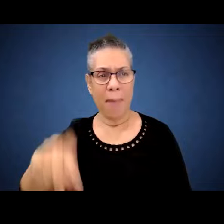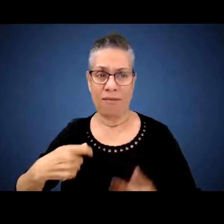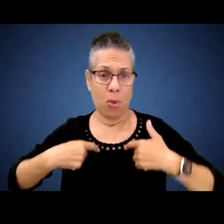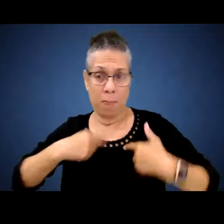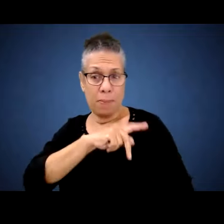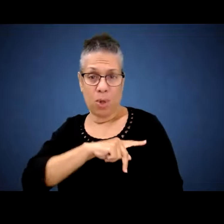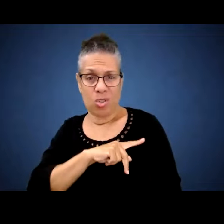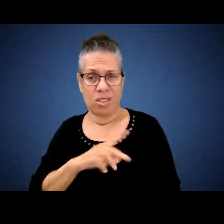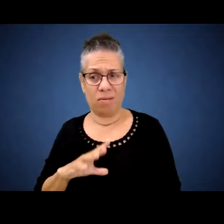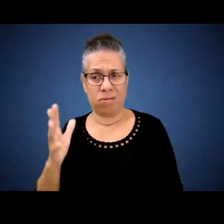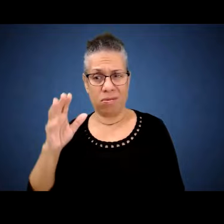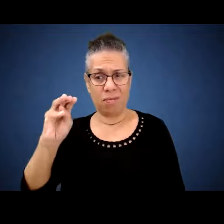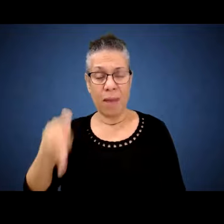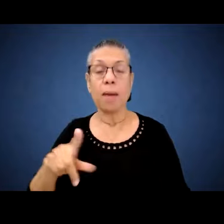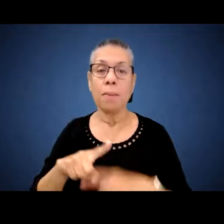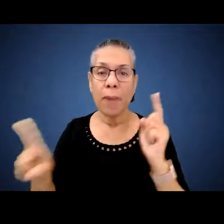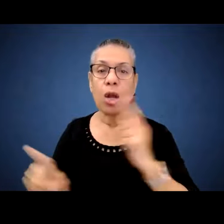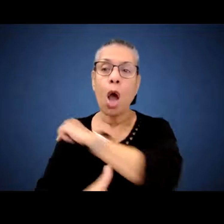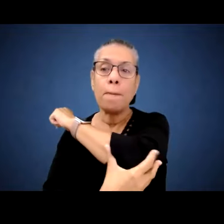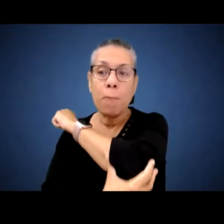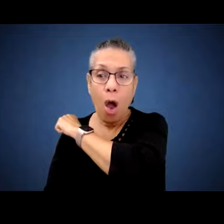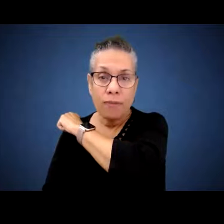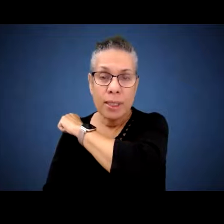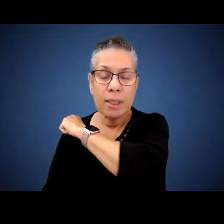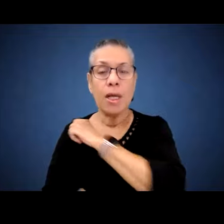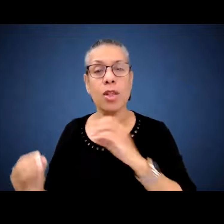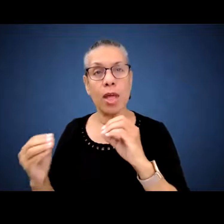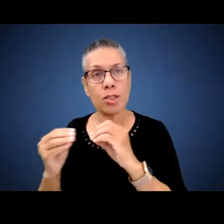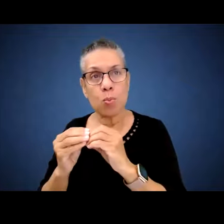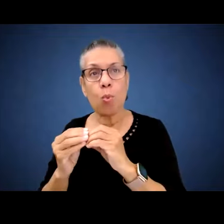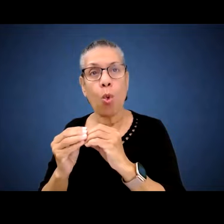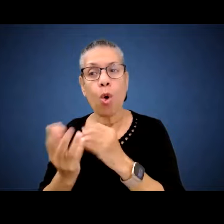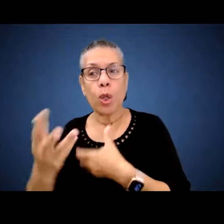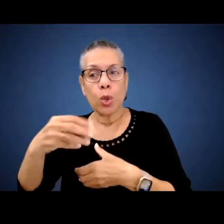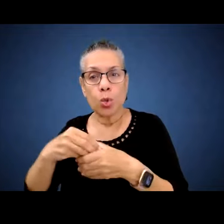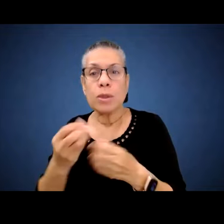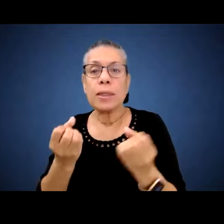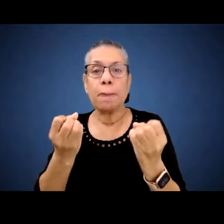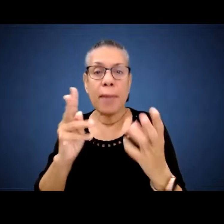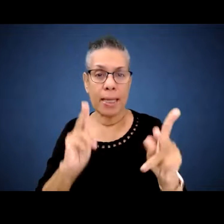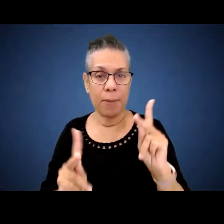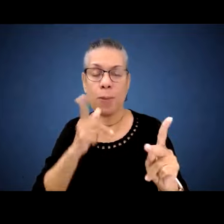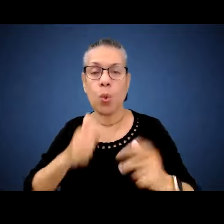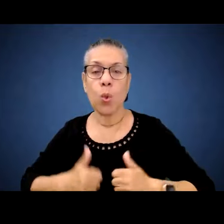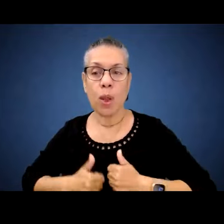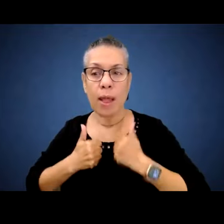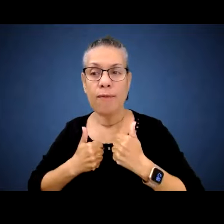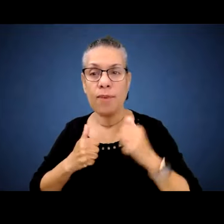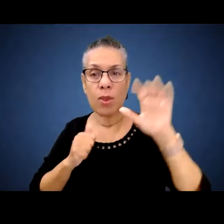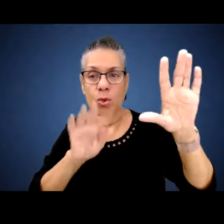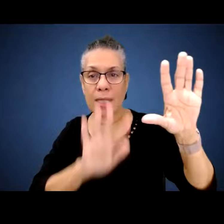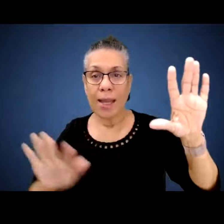personally, but a poverty scale, which is more inclusive to the many people that live in these areas and